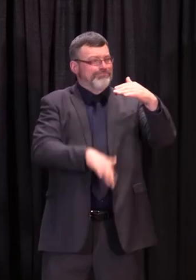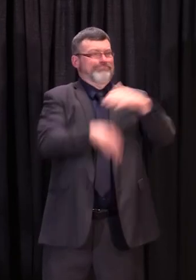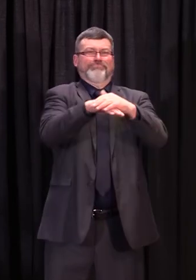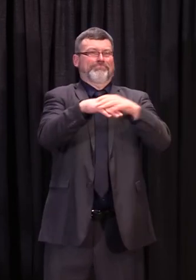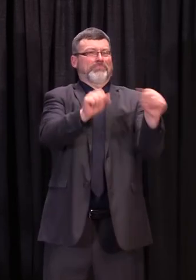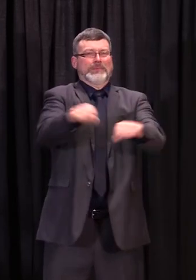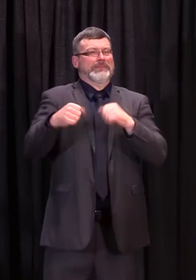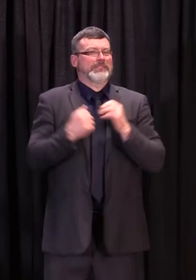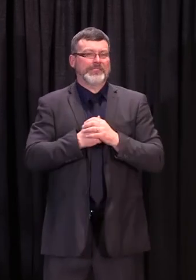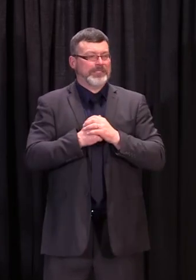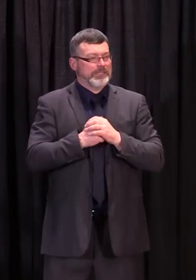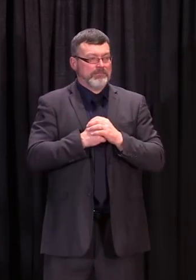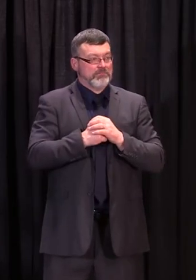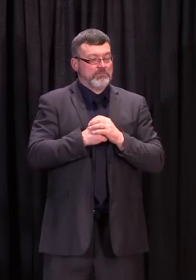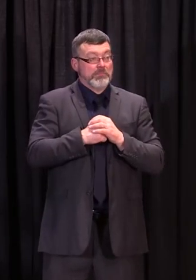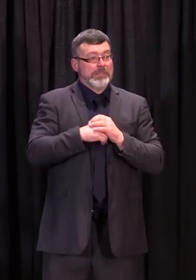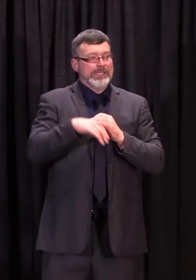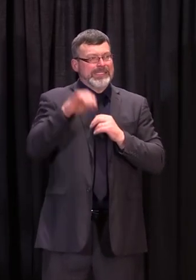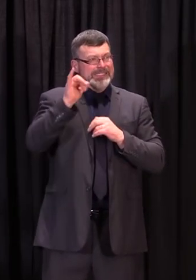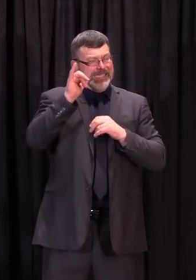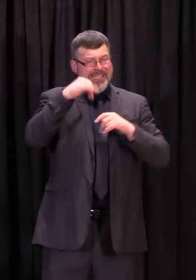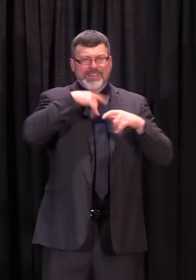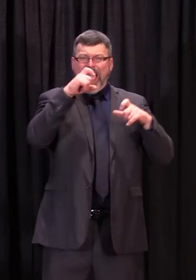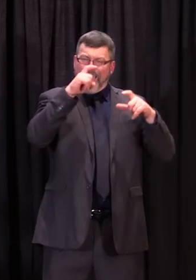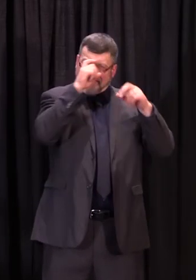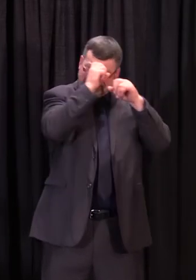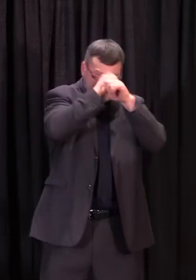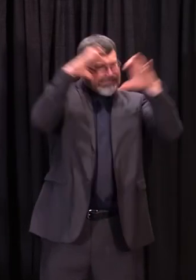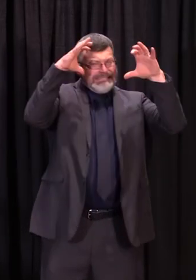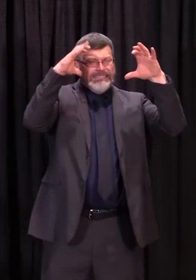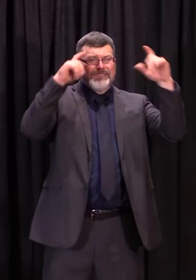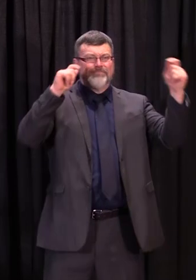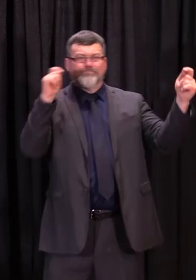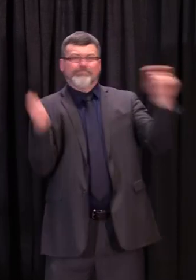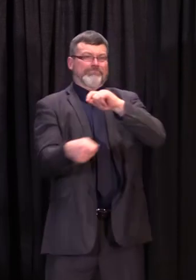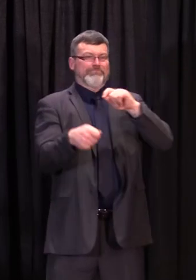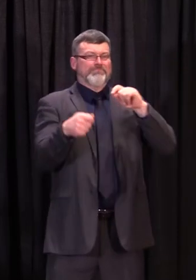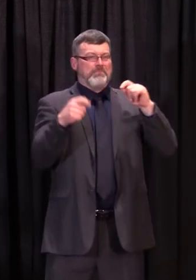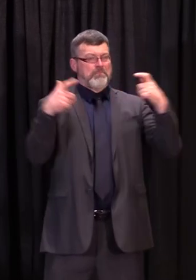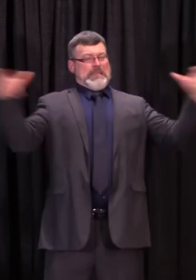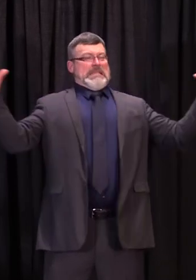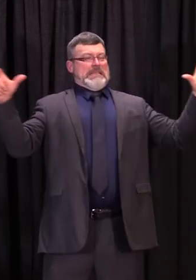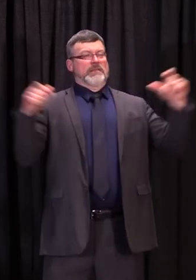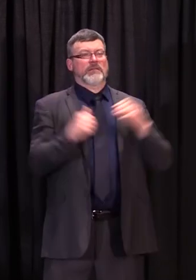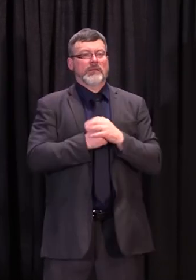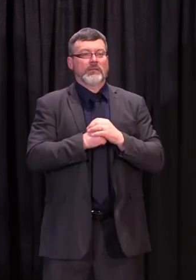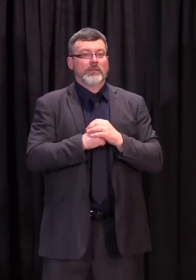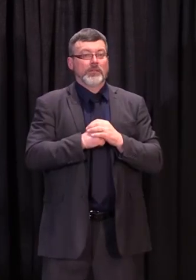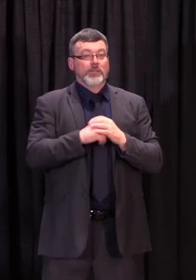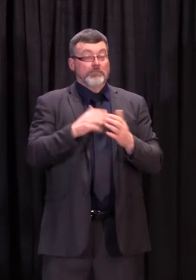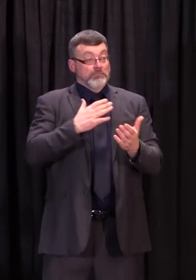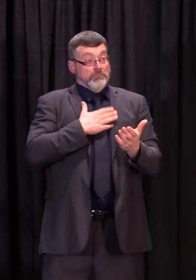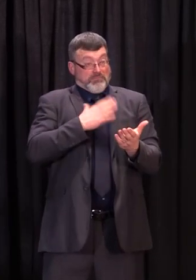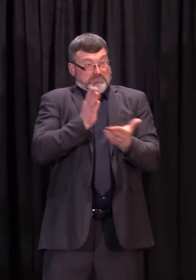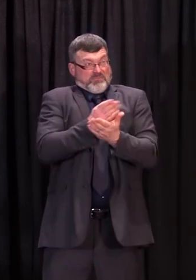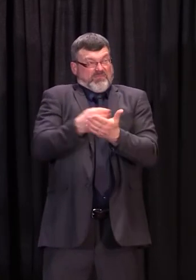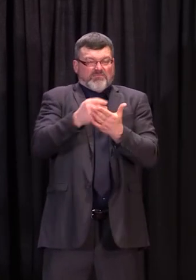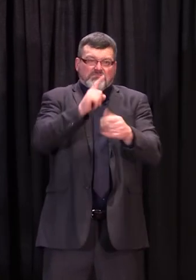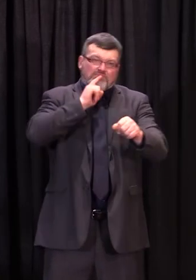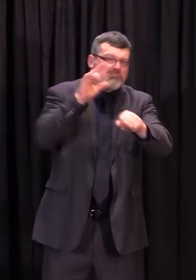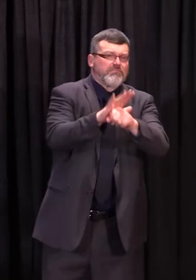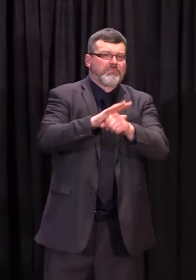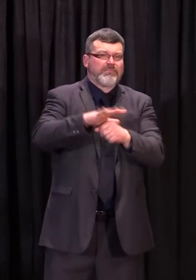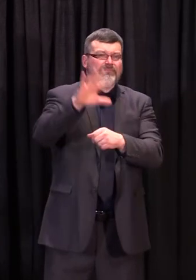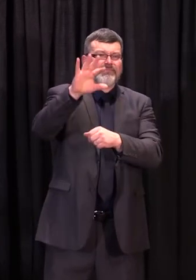needle, you've got to think bigger. So my budget dedicates $8.5 million to this program over the